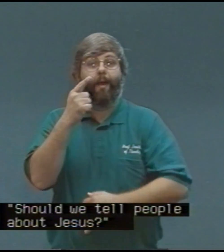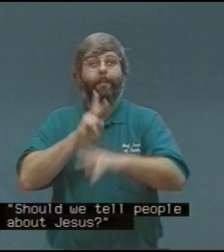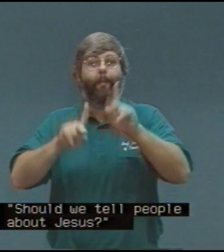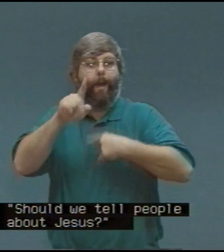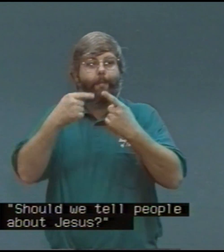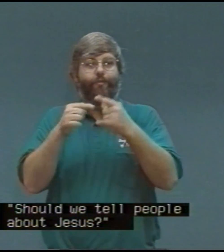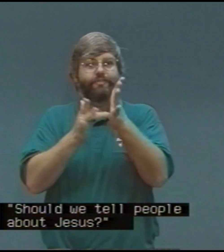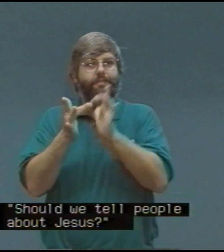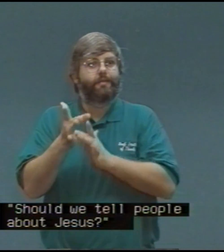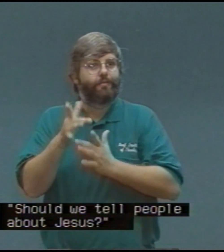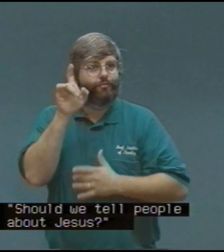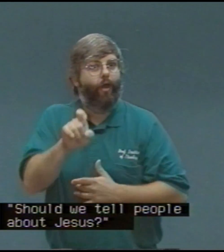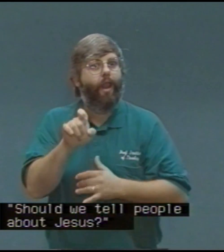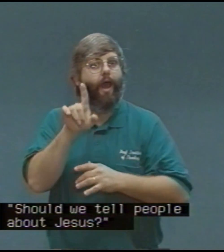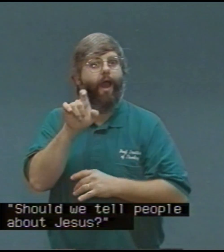Should we tell people about Jesus?